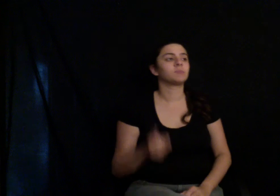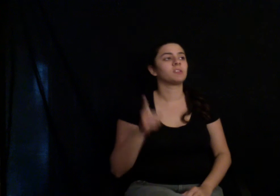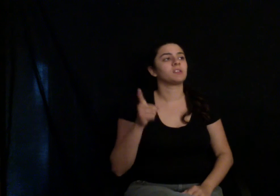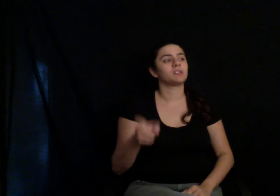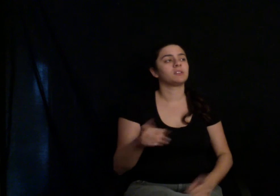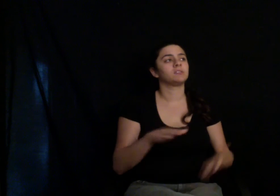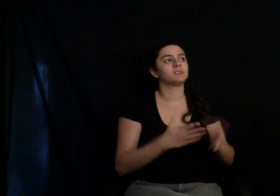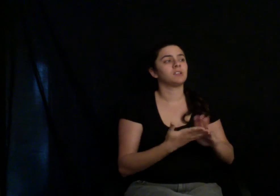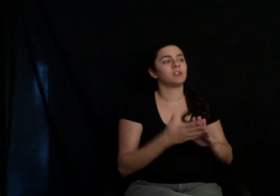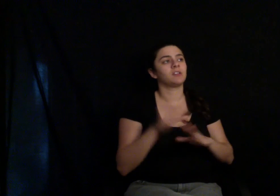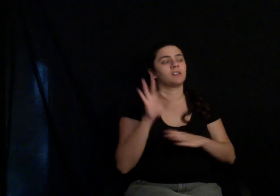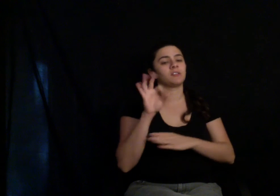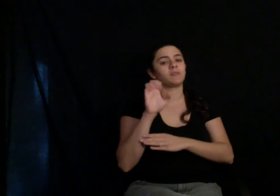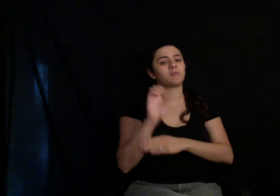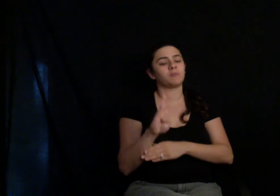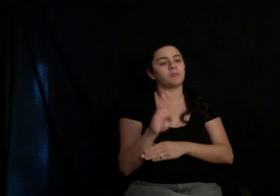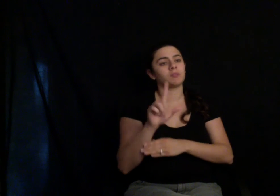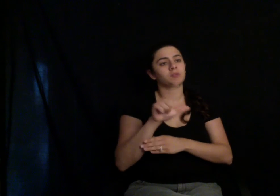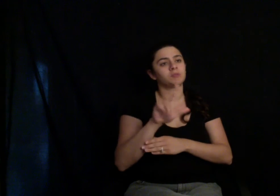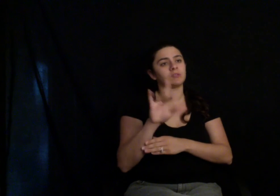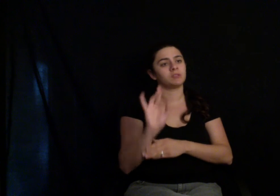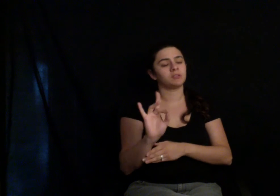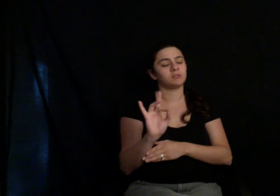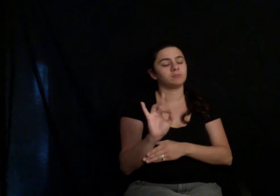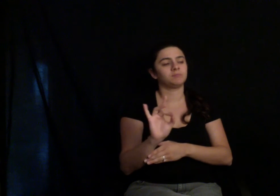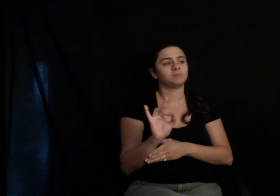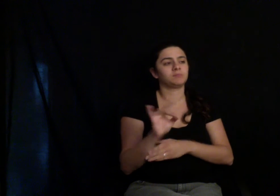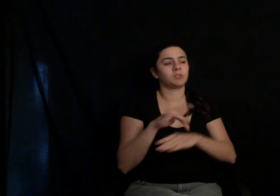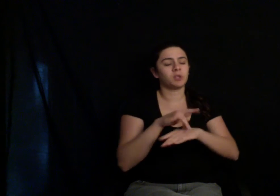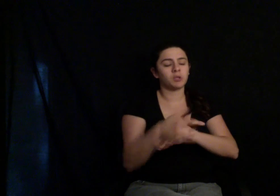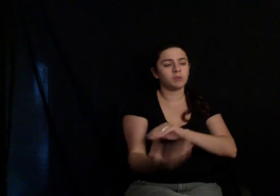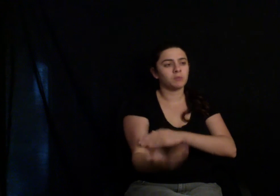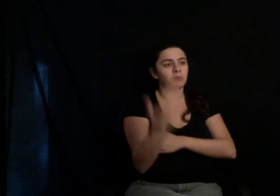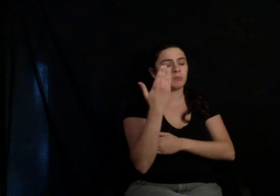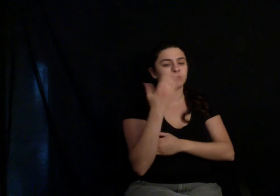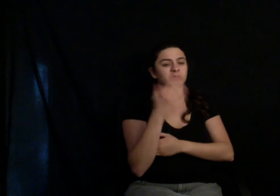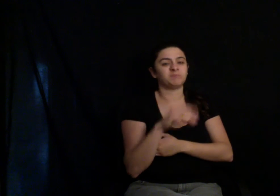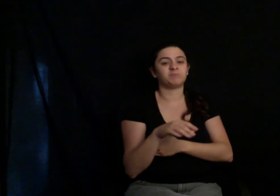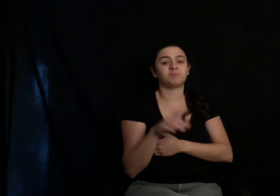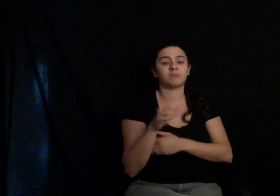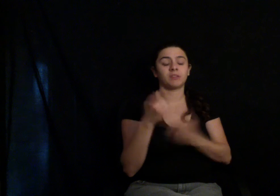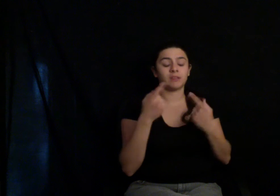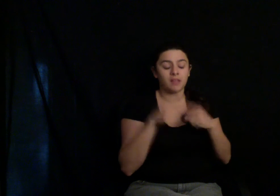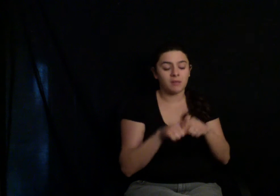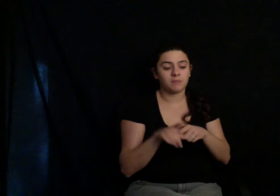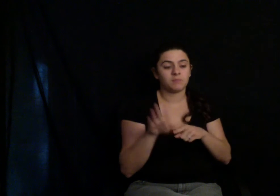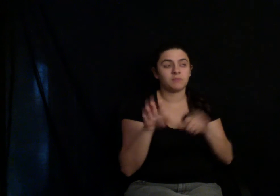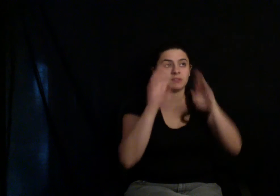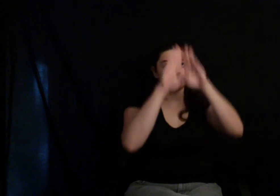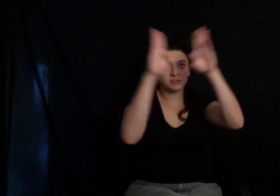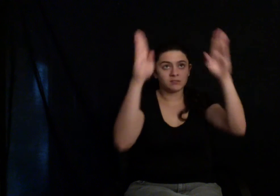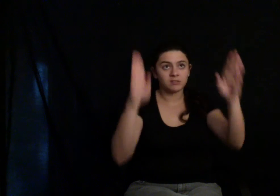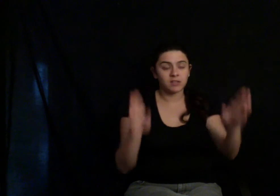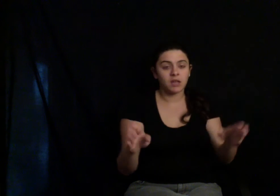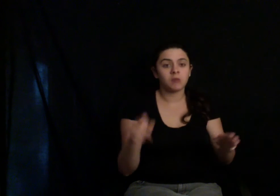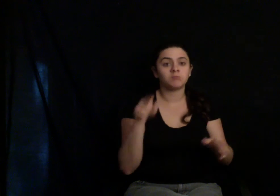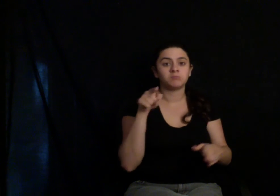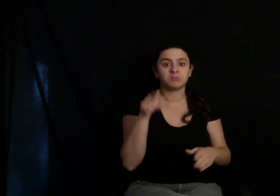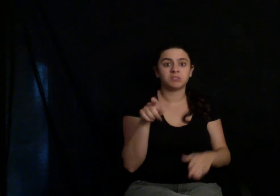2015, on a Saturday, early in the morning. So he was in his house, and there was a fire. I think it was his